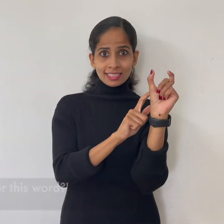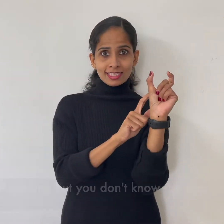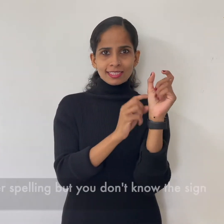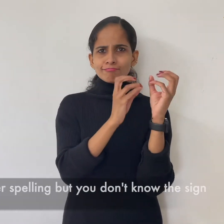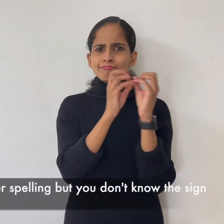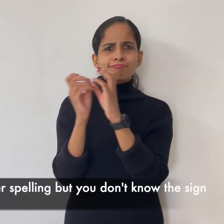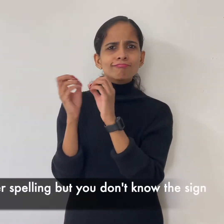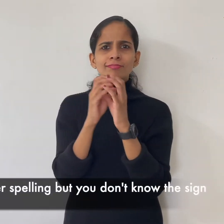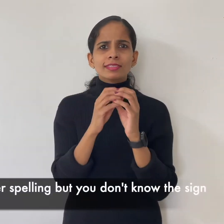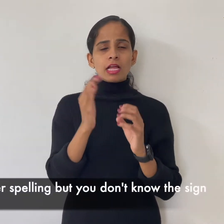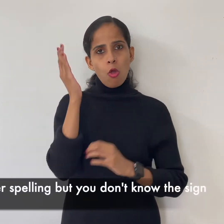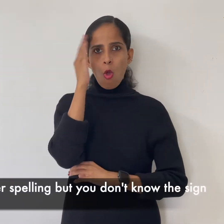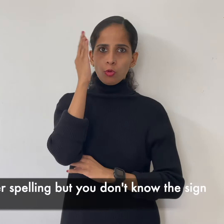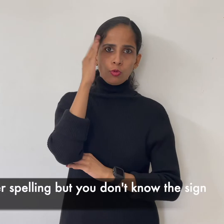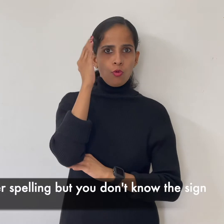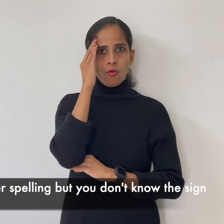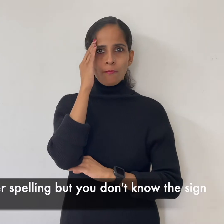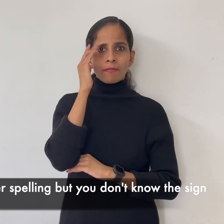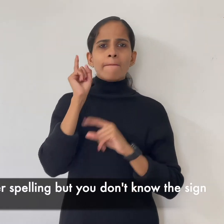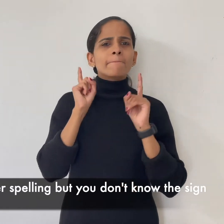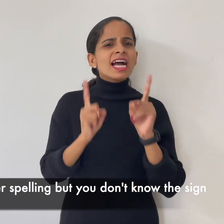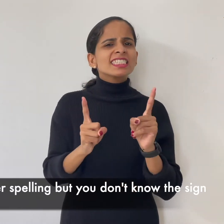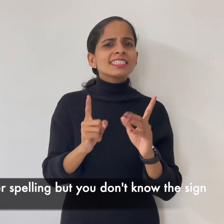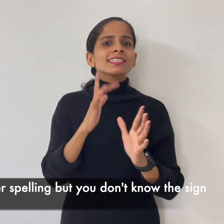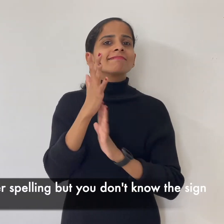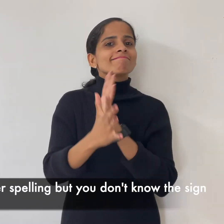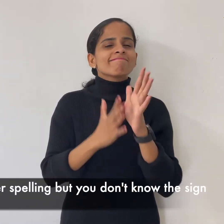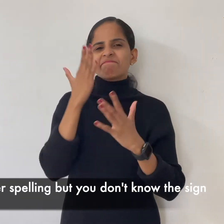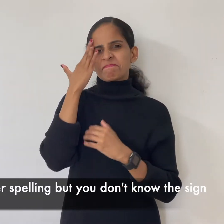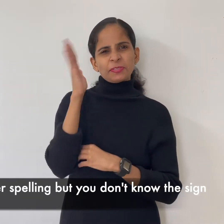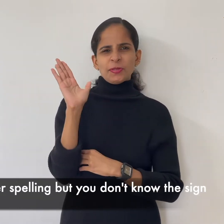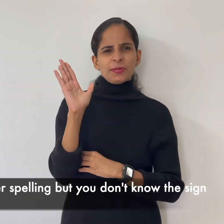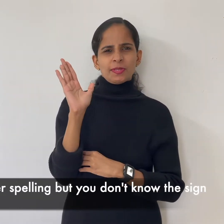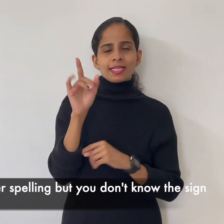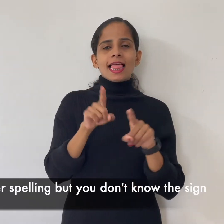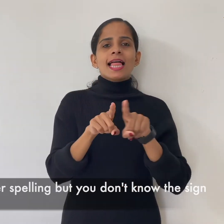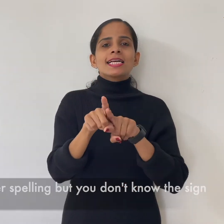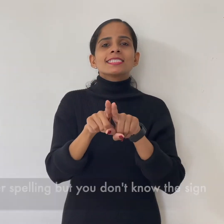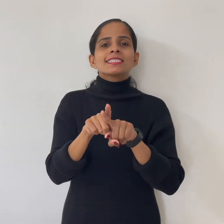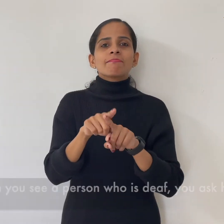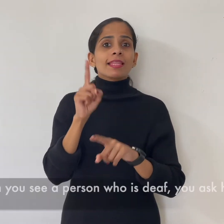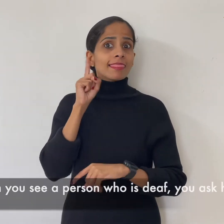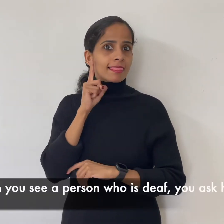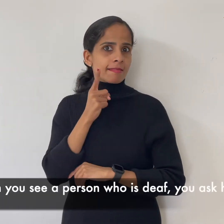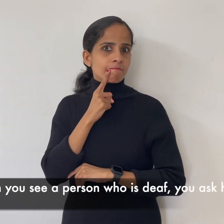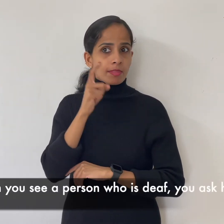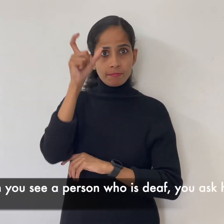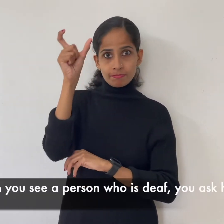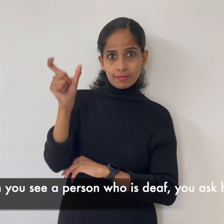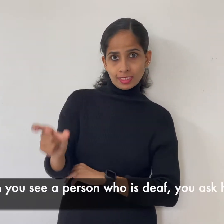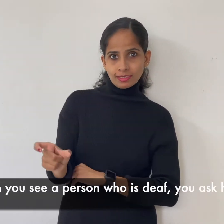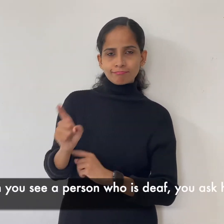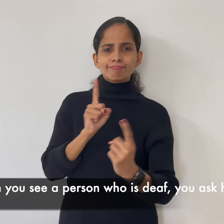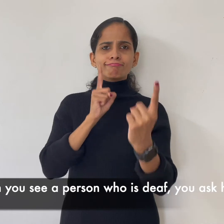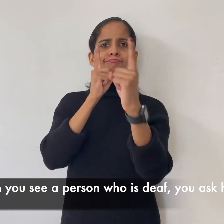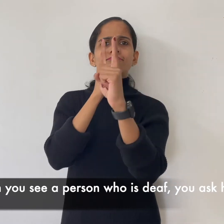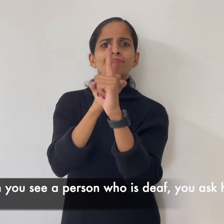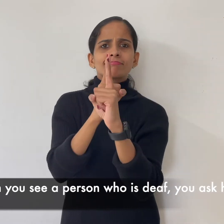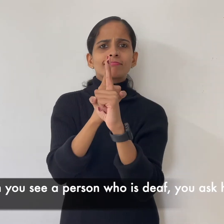You know the finger spelling, but you don't know the sign. For example, when you see a person who is deaf,